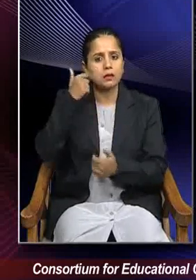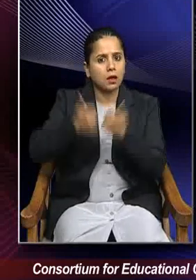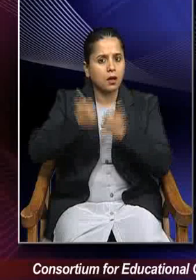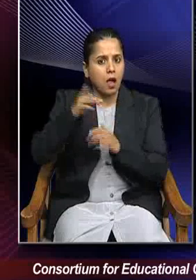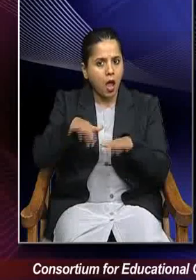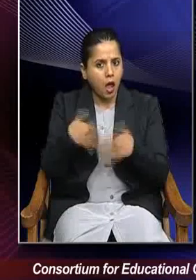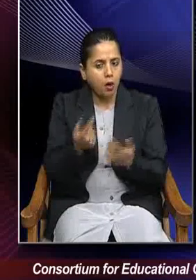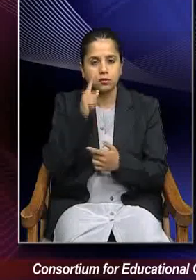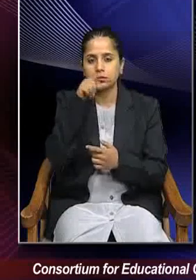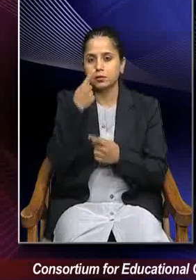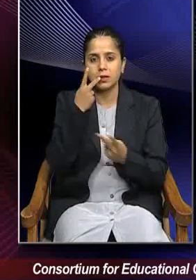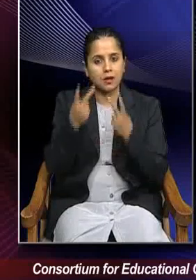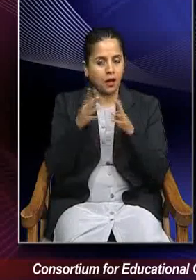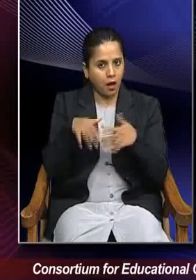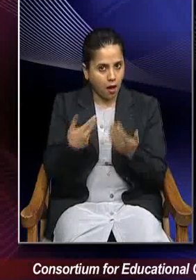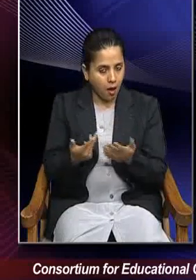to do